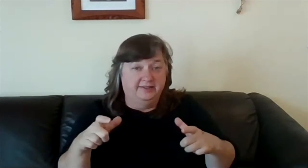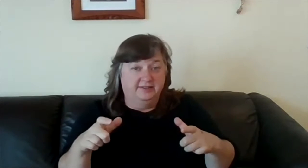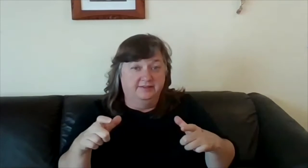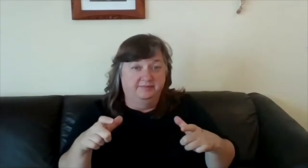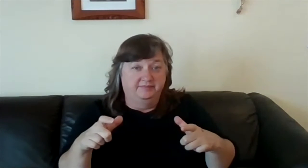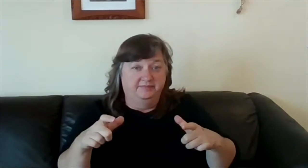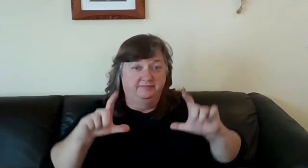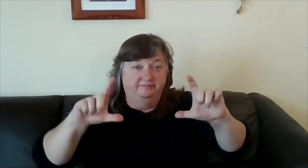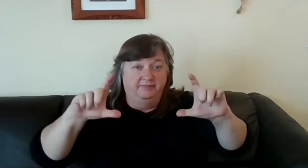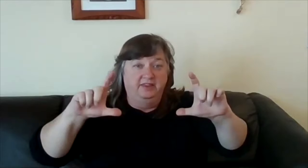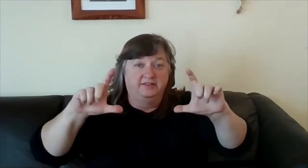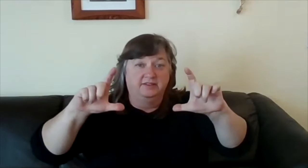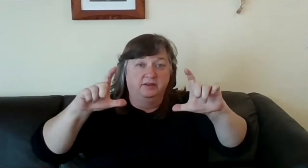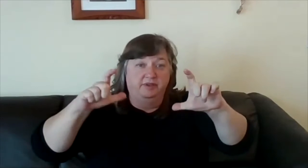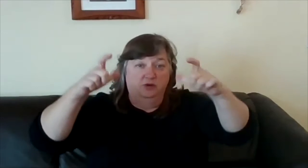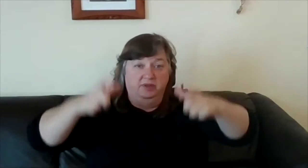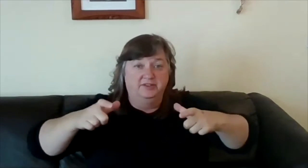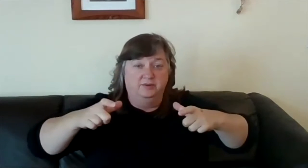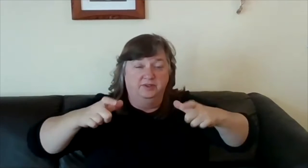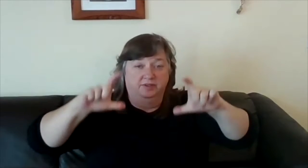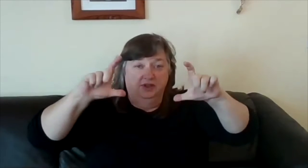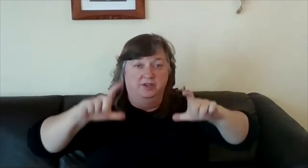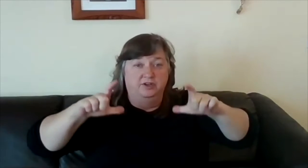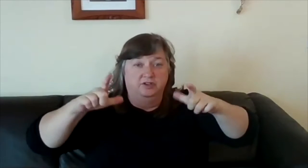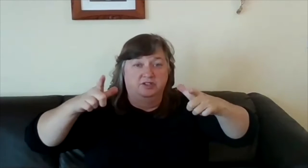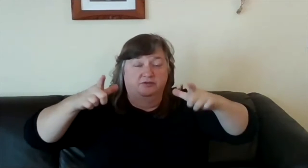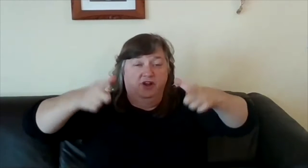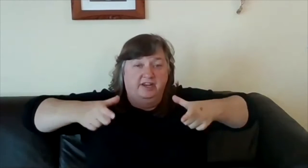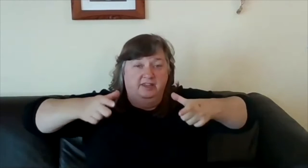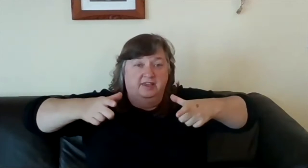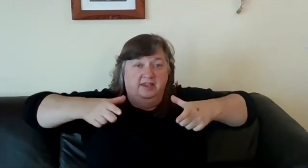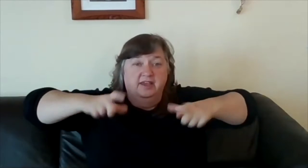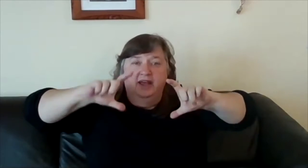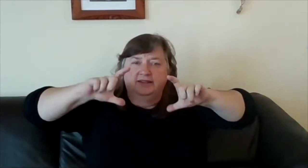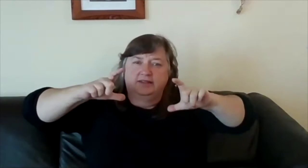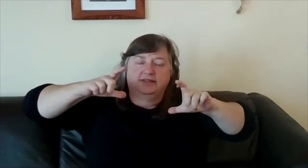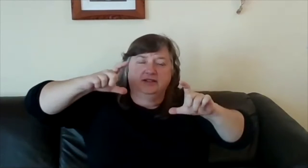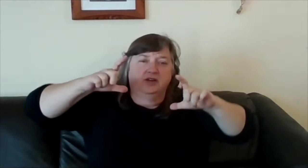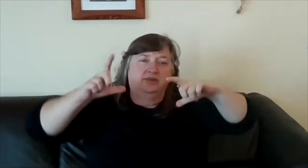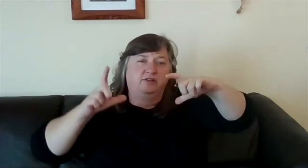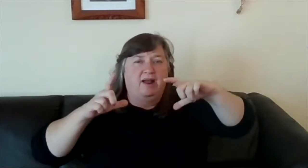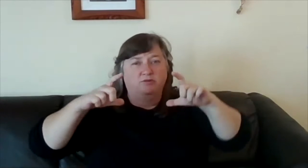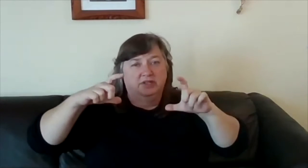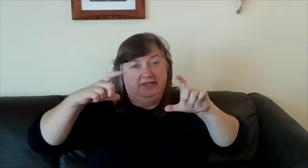place. And this is going to be your placeholder, your defining thing. And since they're generally